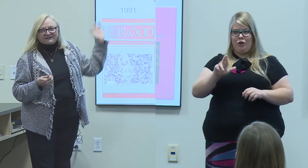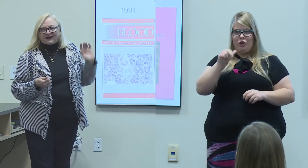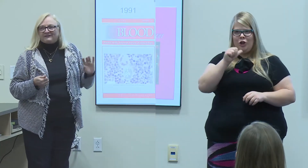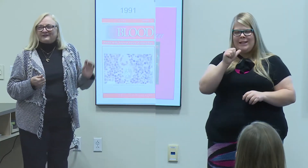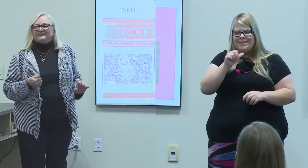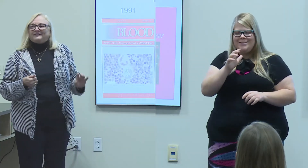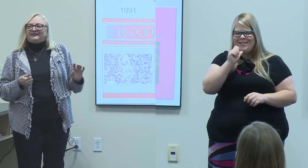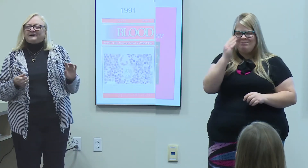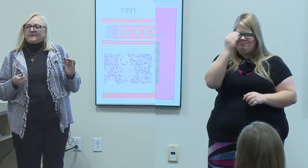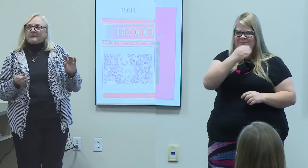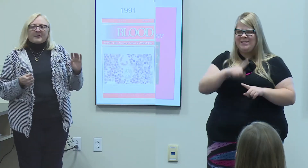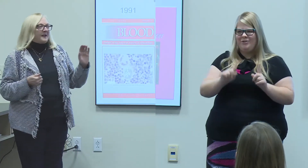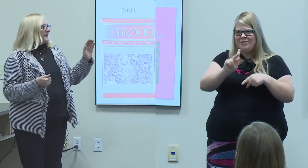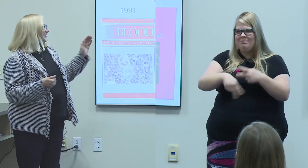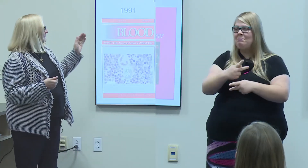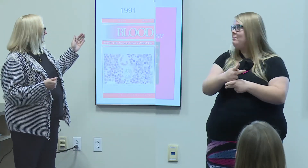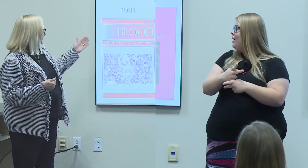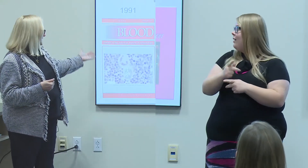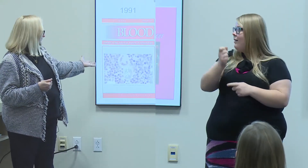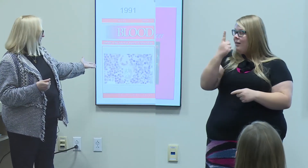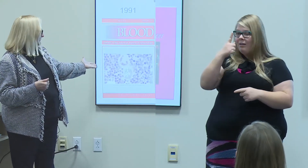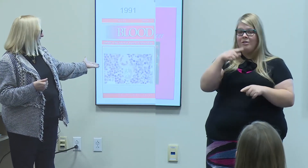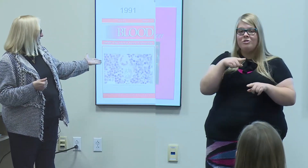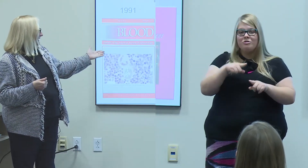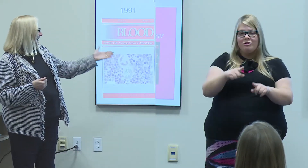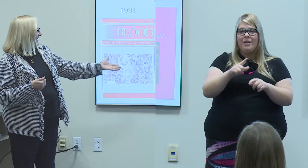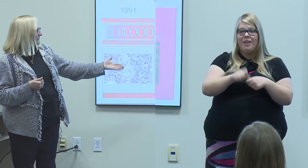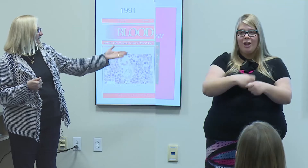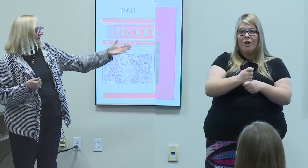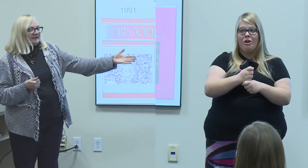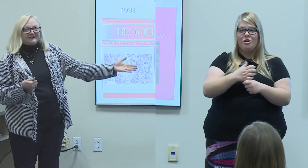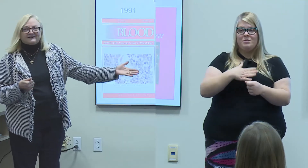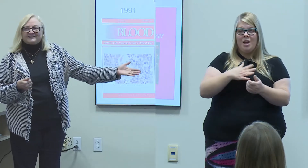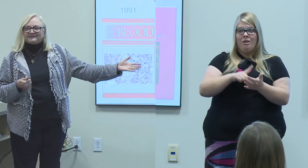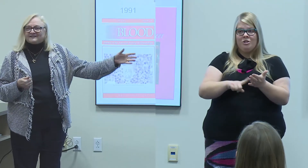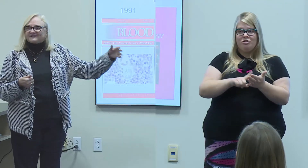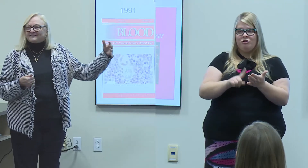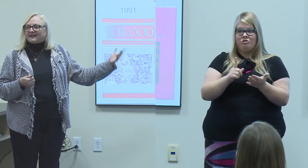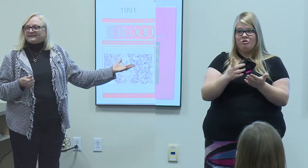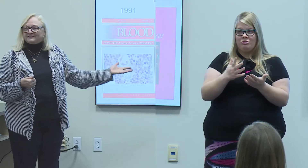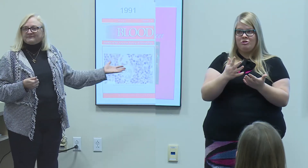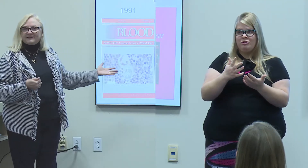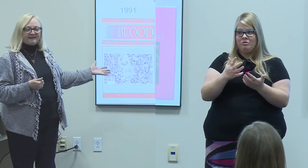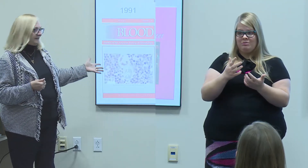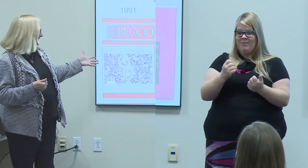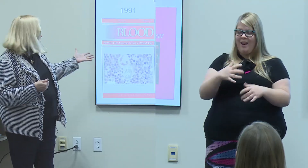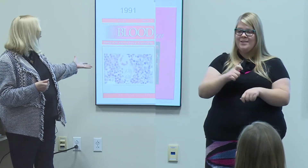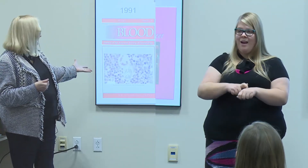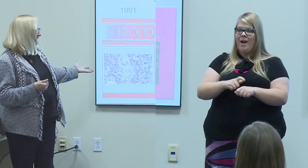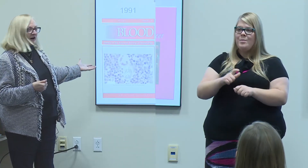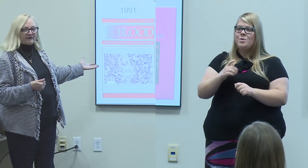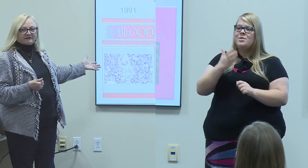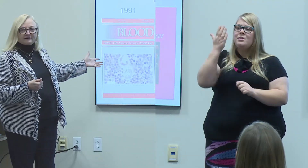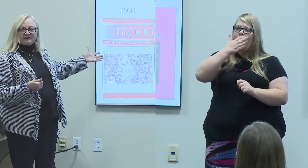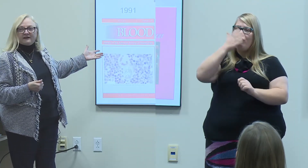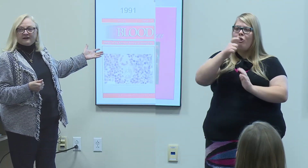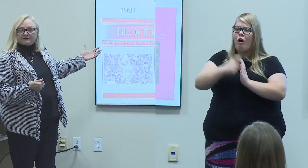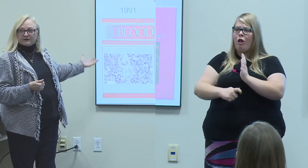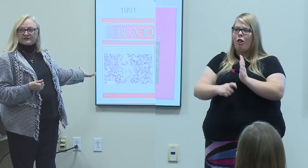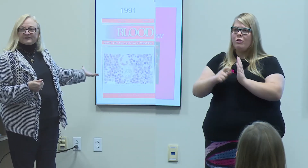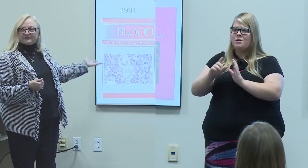different kind of cover girl. The research we did in my lab over the years was selected to be the cover